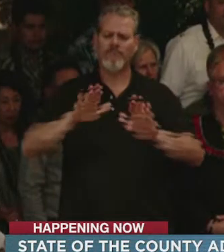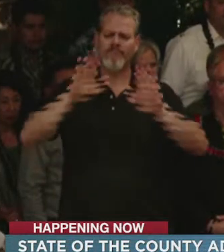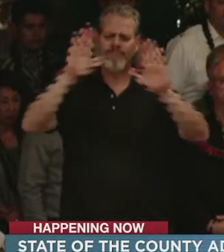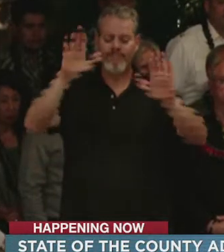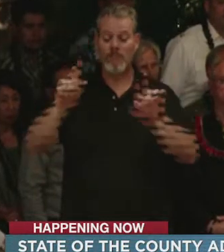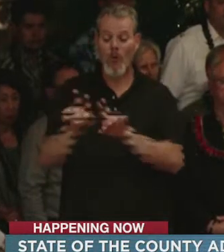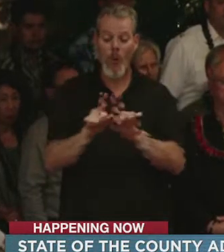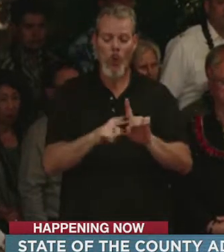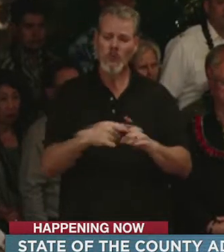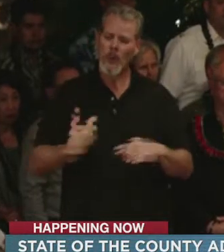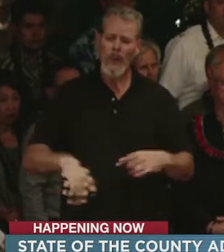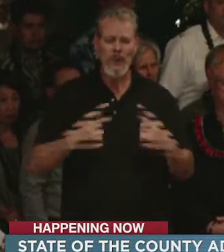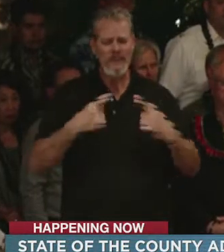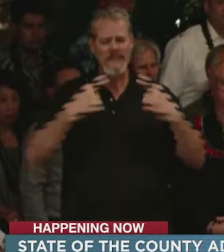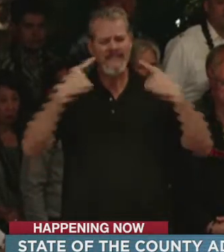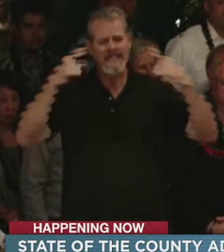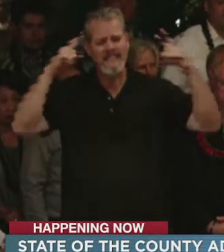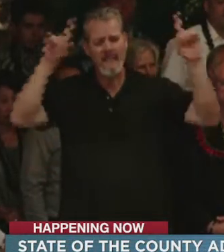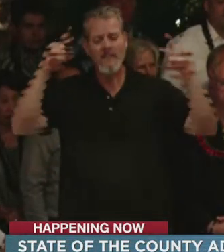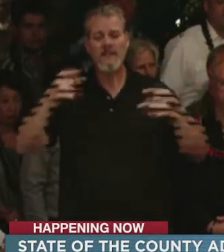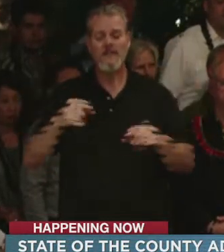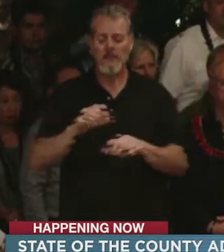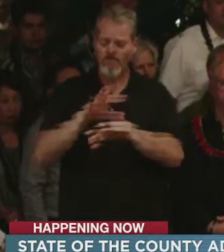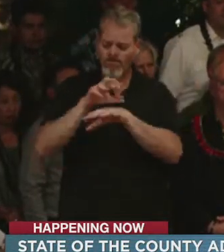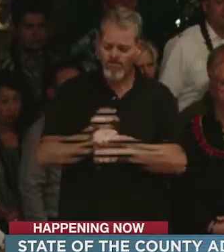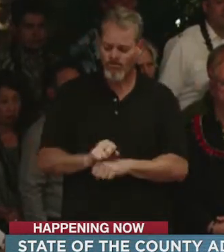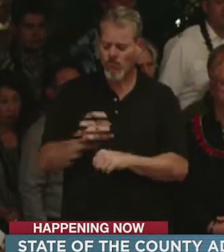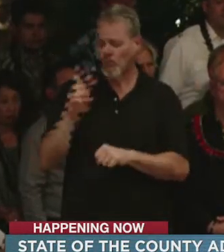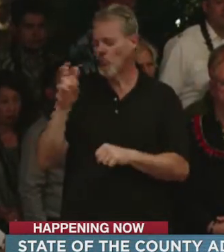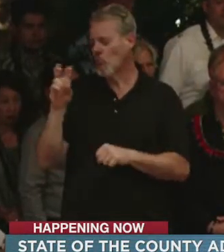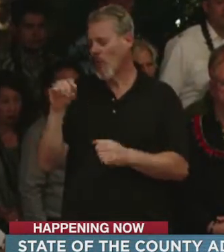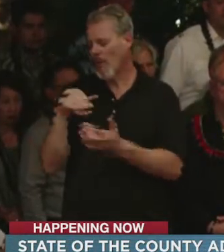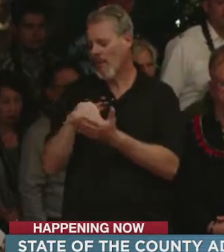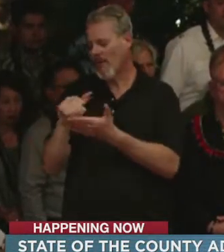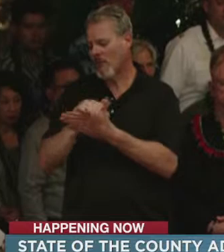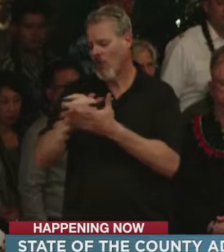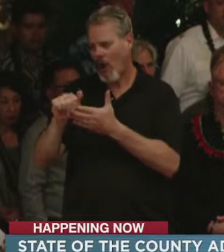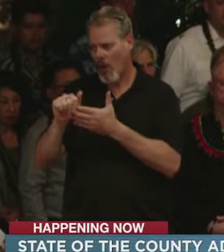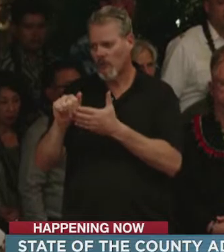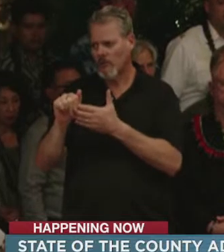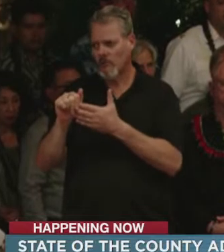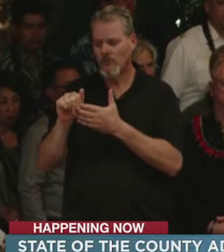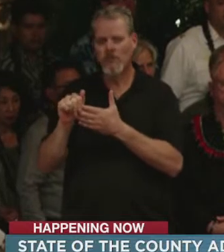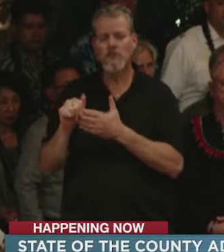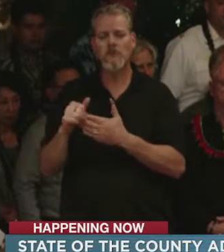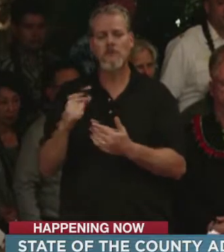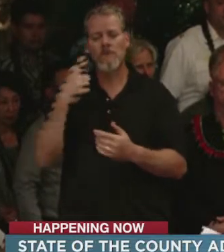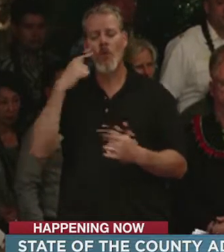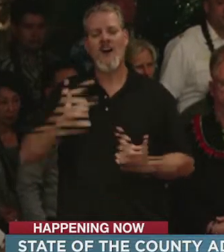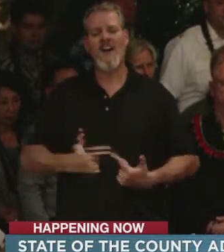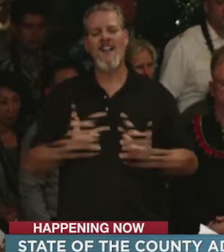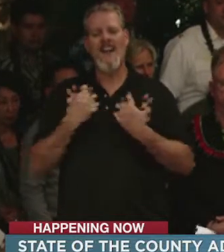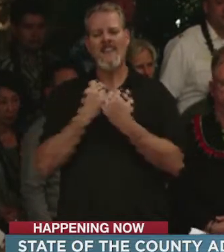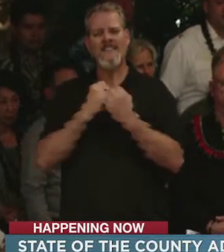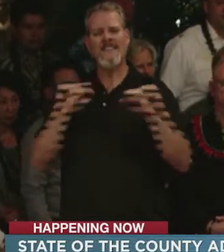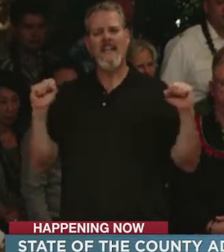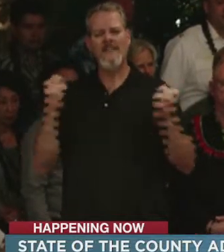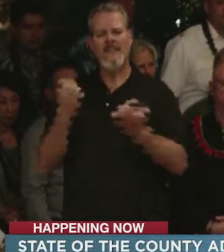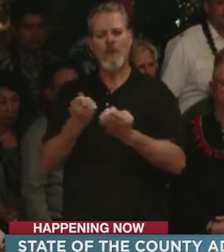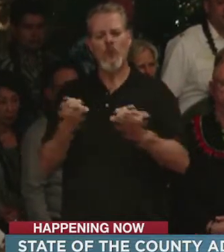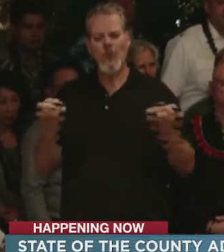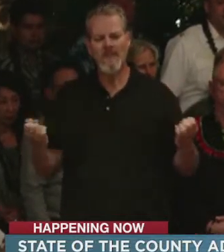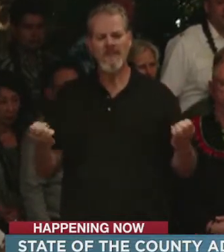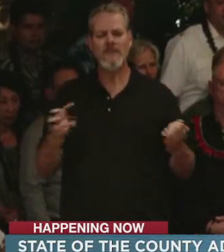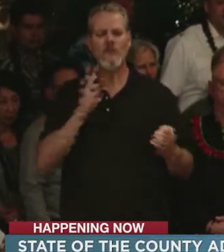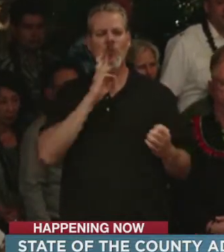secured $200,000 from the state to replace and produce much needed life safety equipment for the Water Safety Division, as well